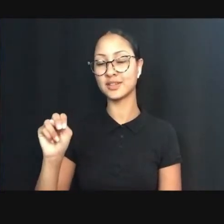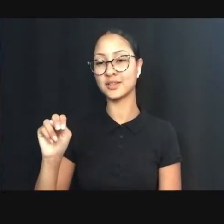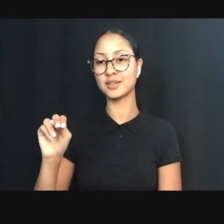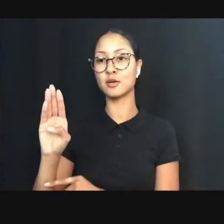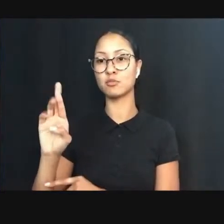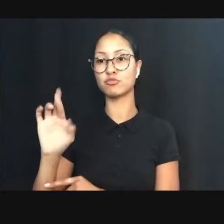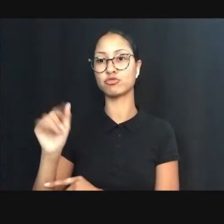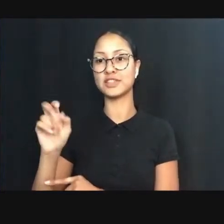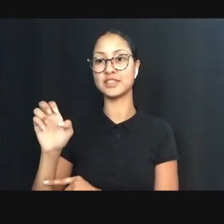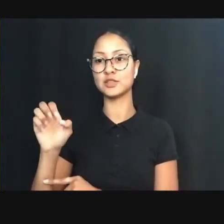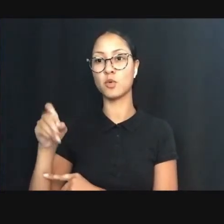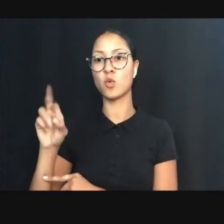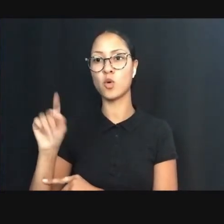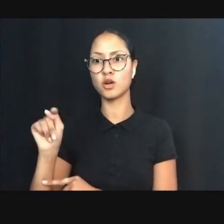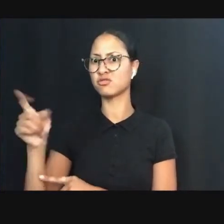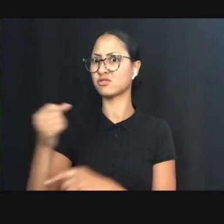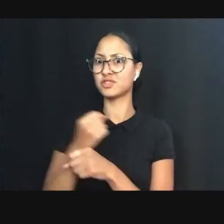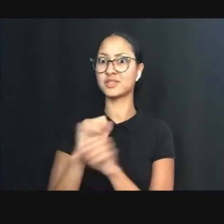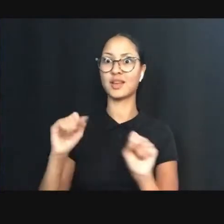But